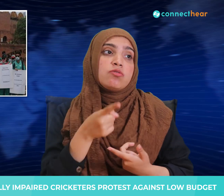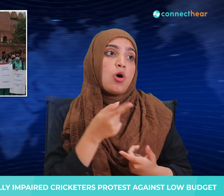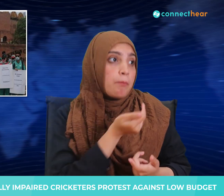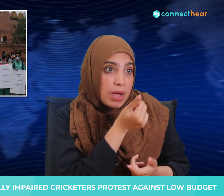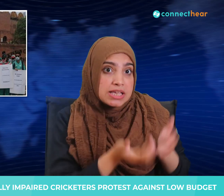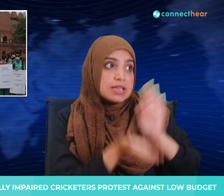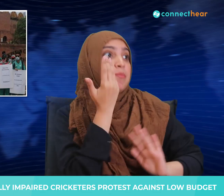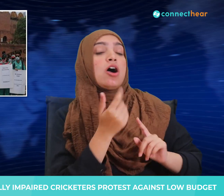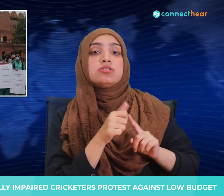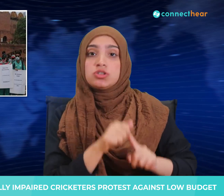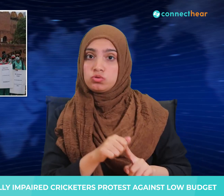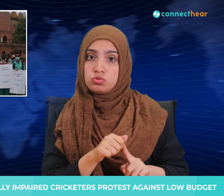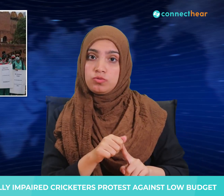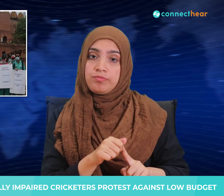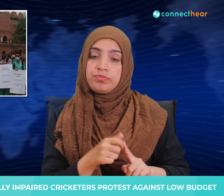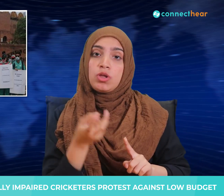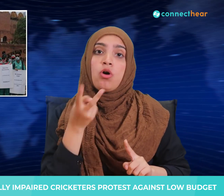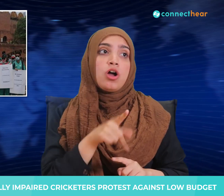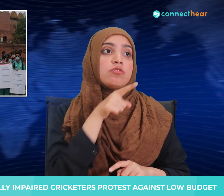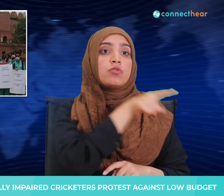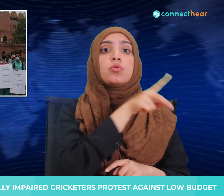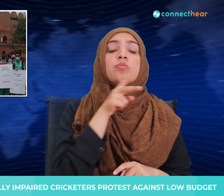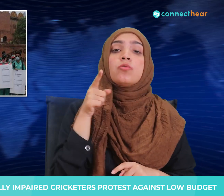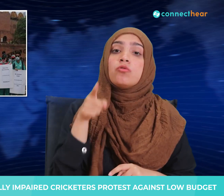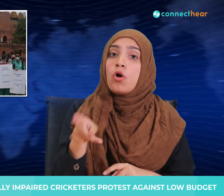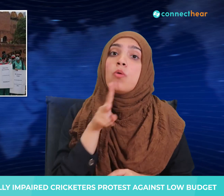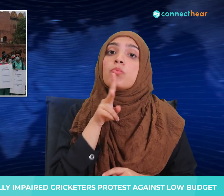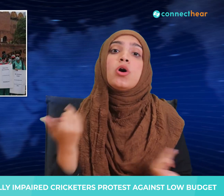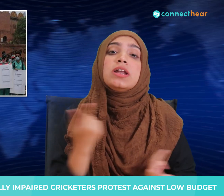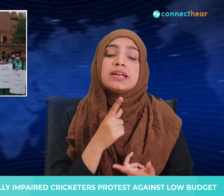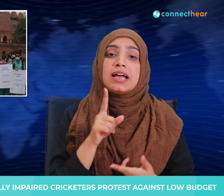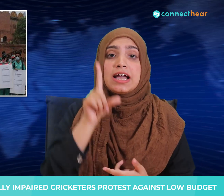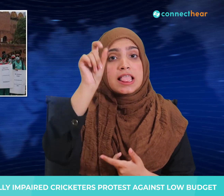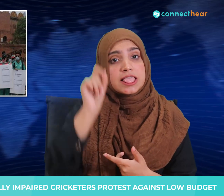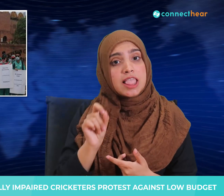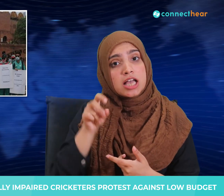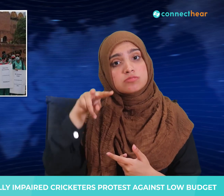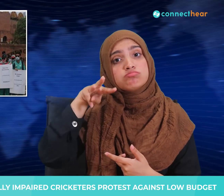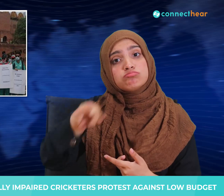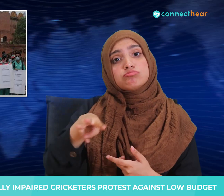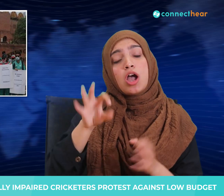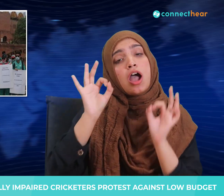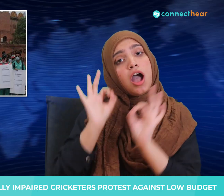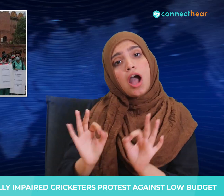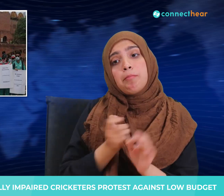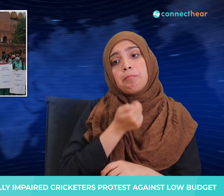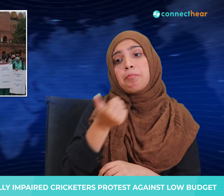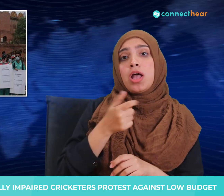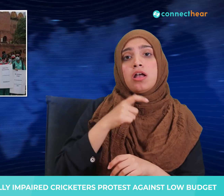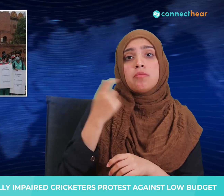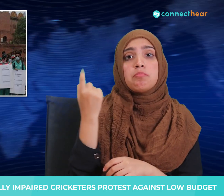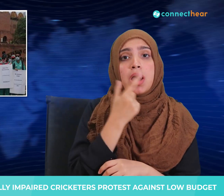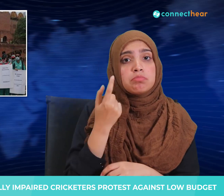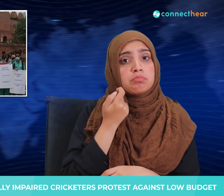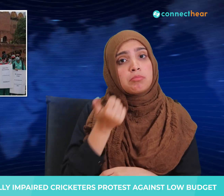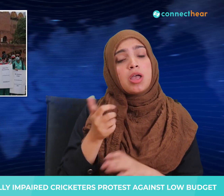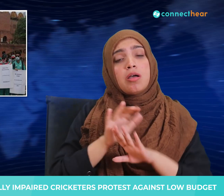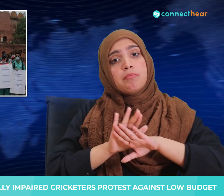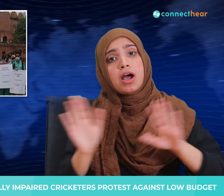cricketers said that they only received 10,000 rupees per month as per their central contract, which was inadequate.